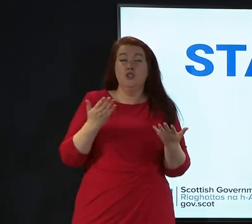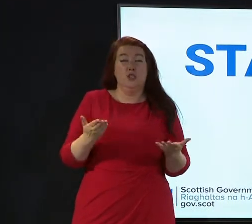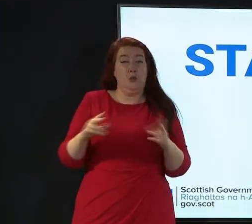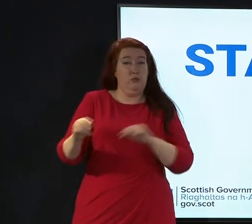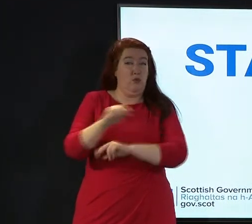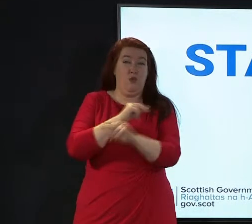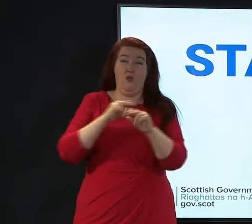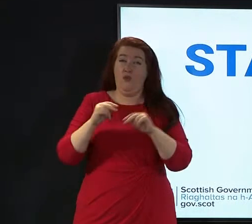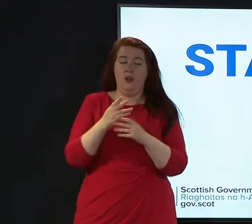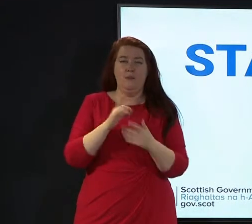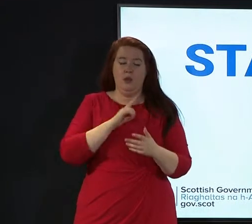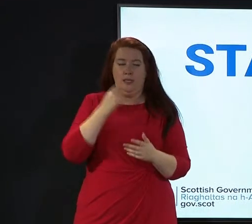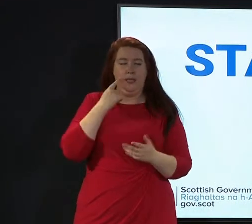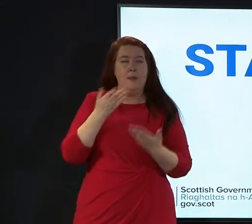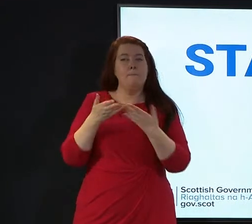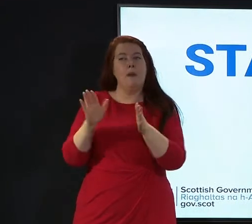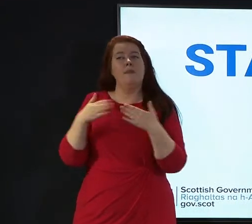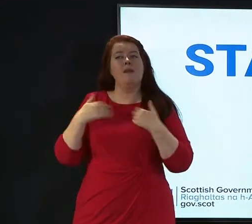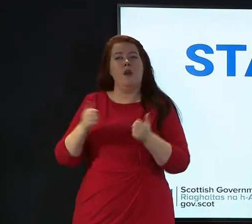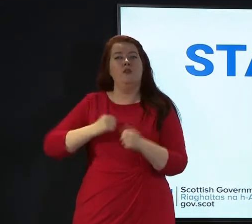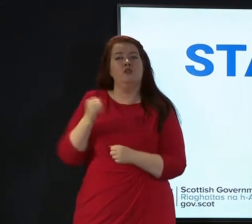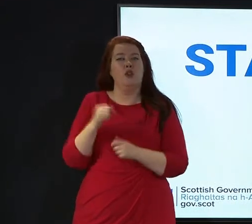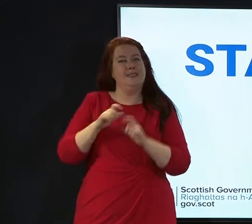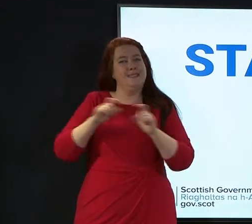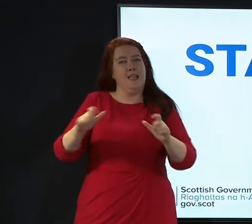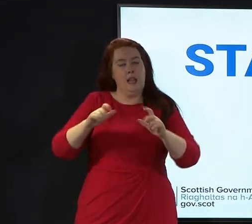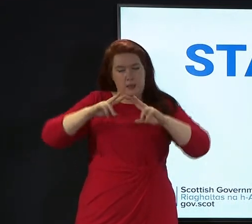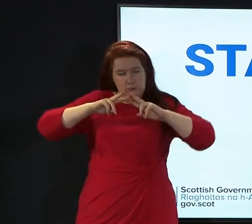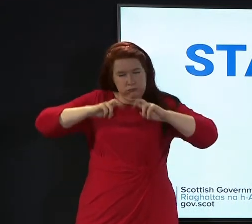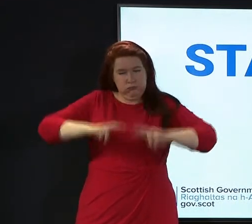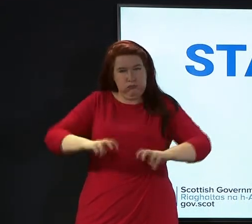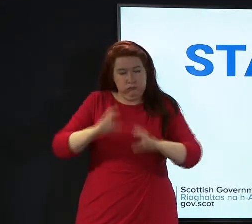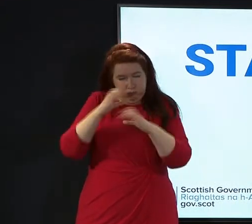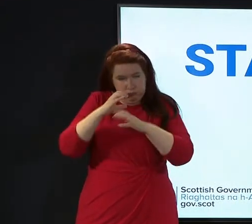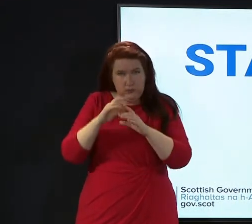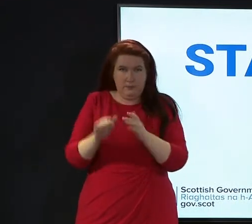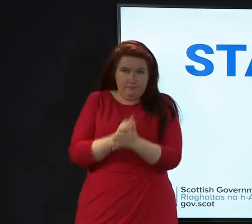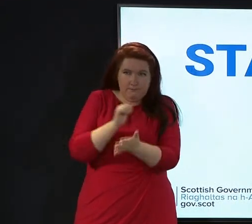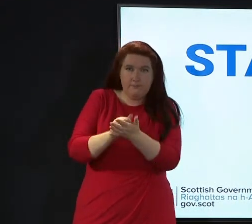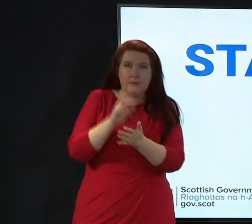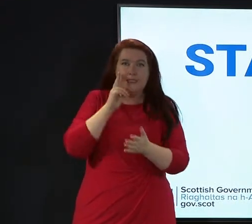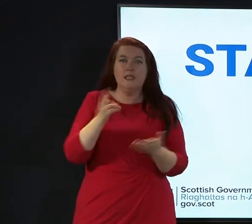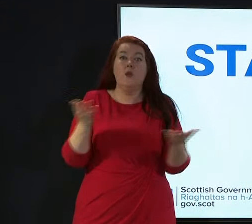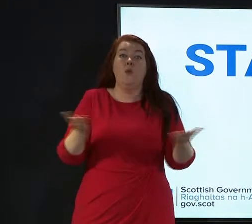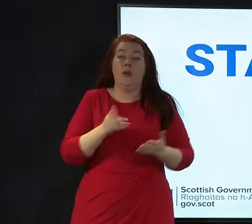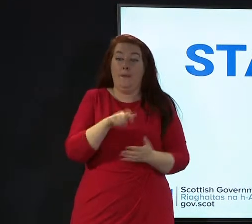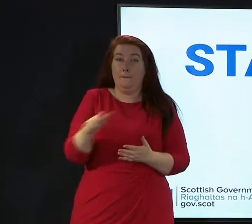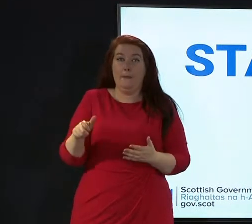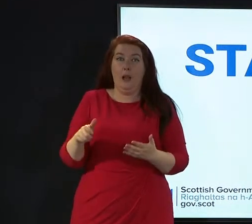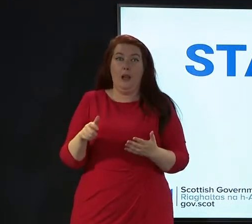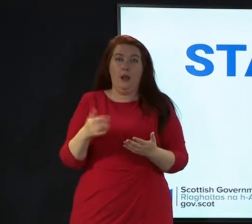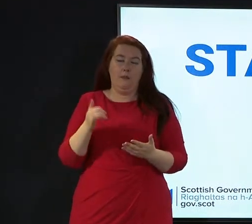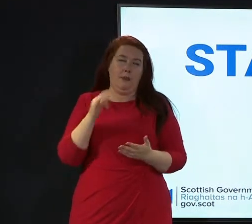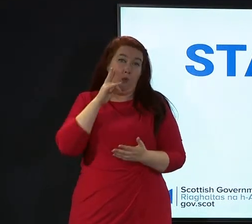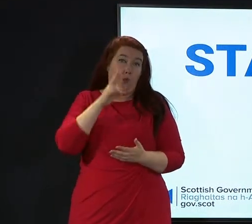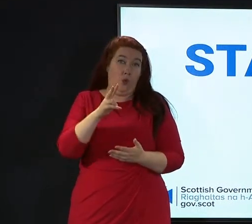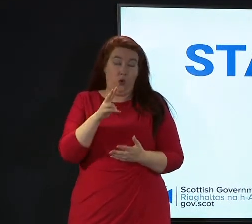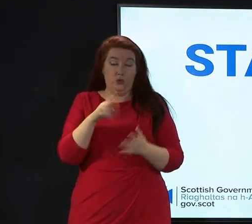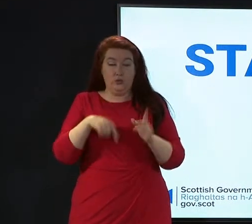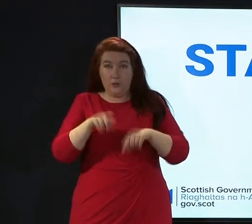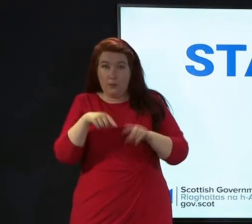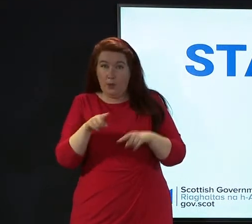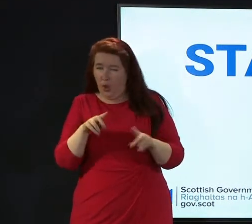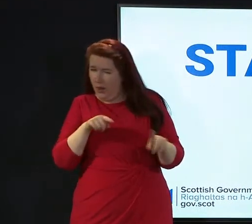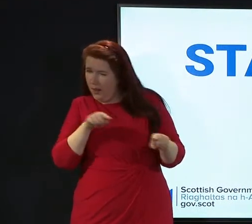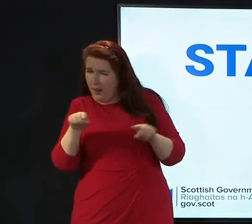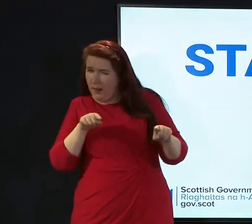because I think I mentioned earlier on Public Health Scotland's doing some further analysis of the different settings in which people might be watching the football and trying to work out